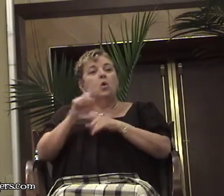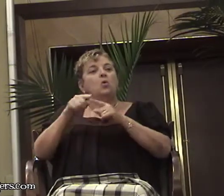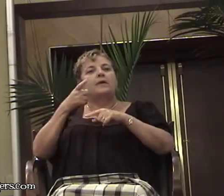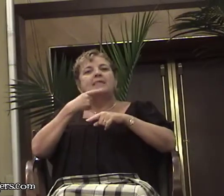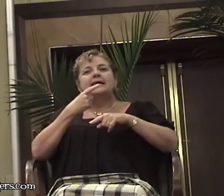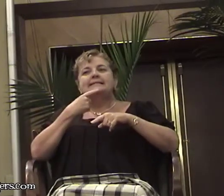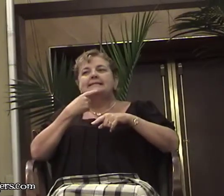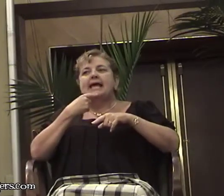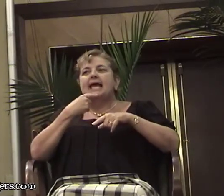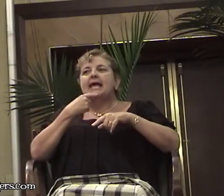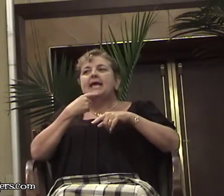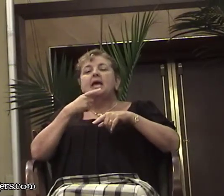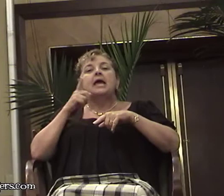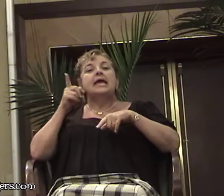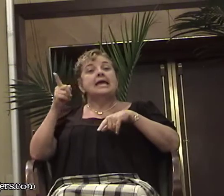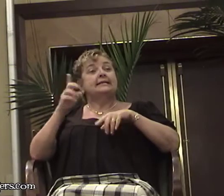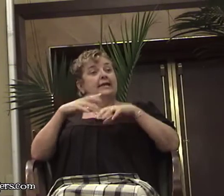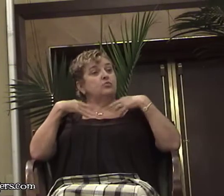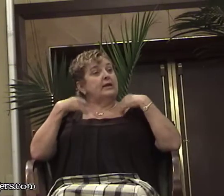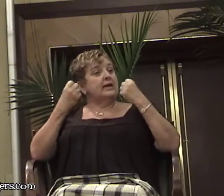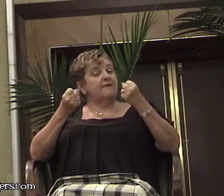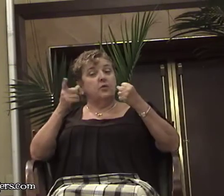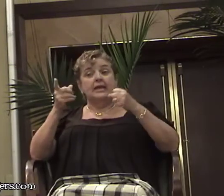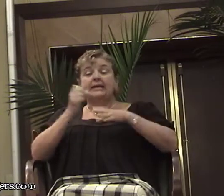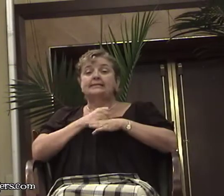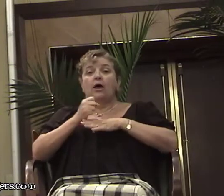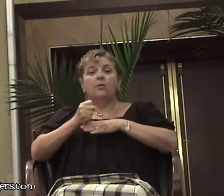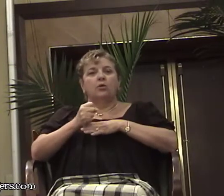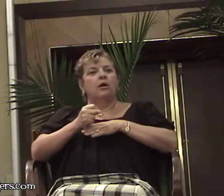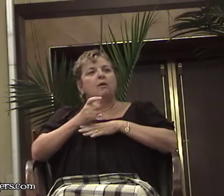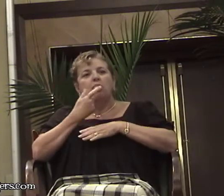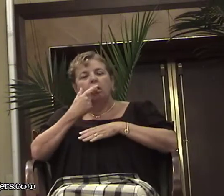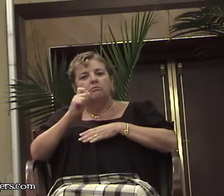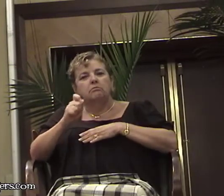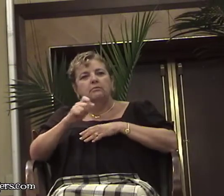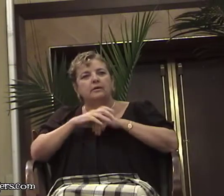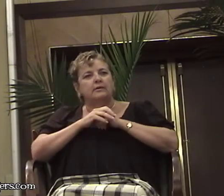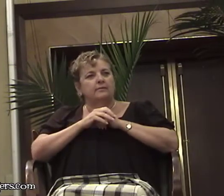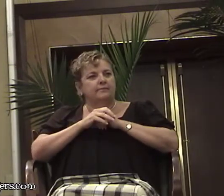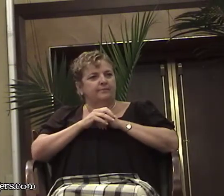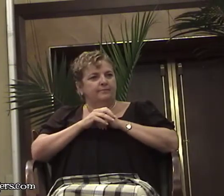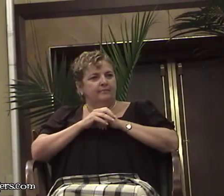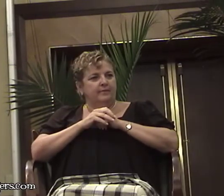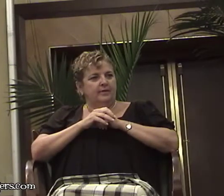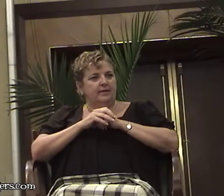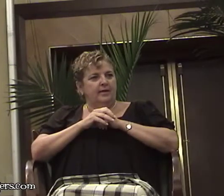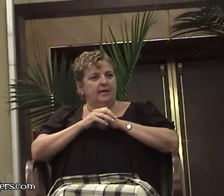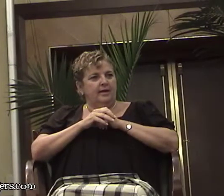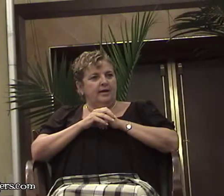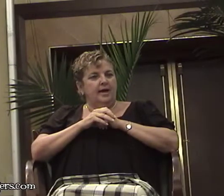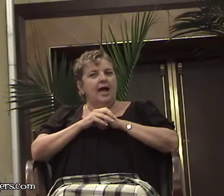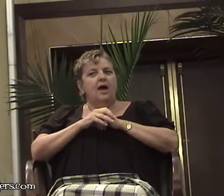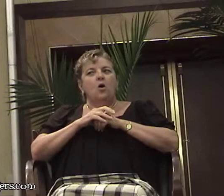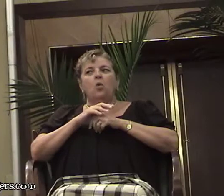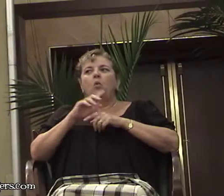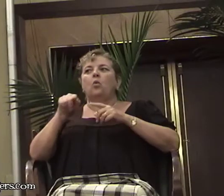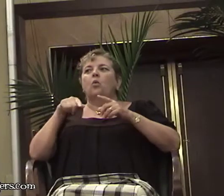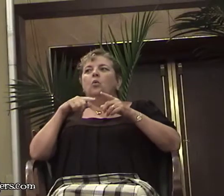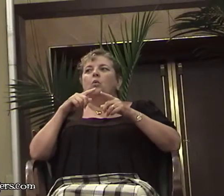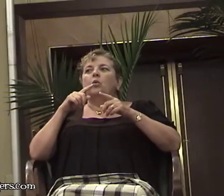not a violation. It is only a violation when he or she clearly states that he is a member of Alcoholics Anonymous.